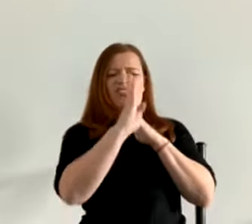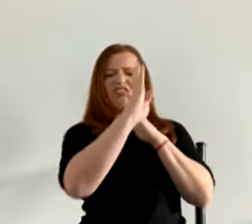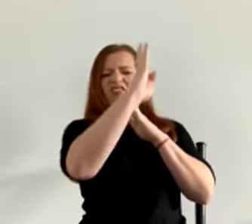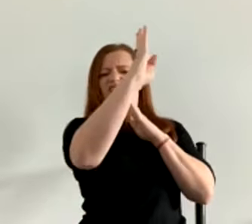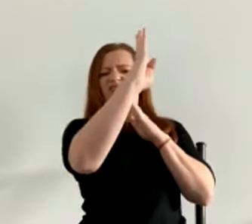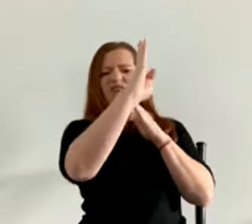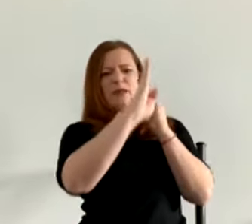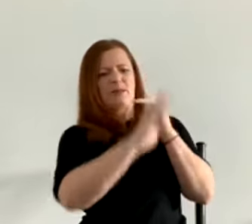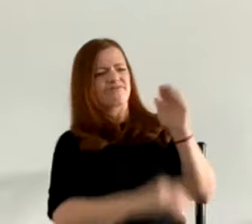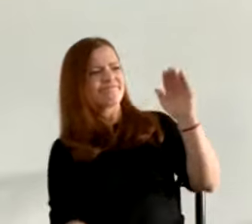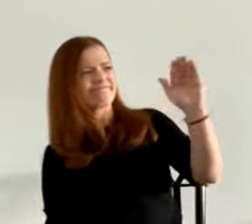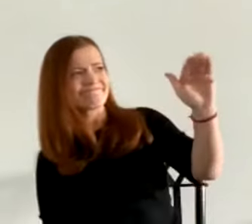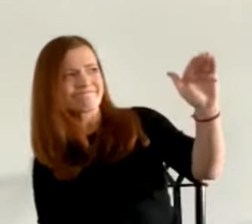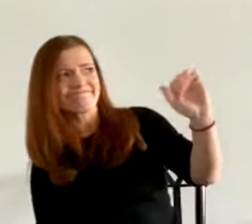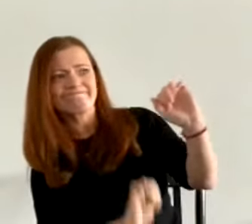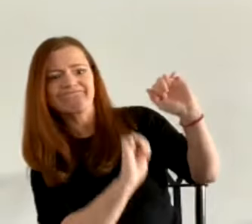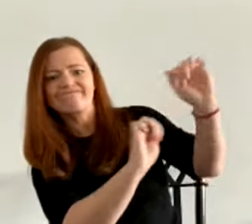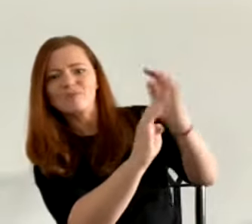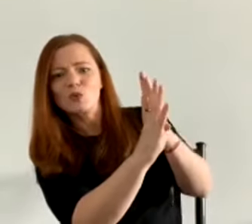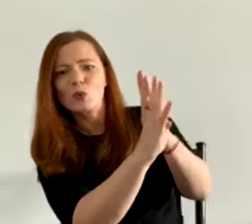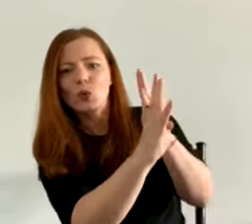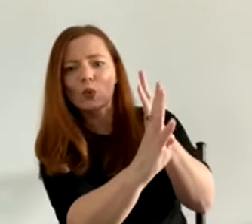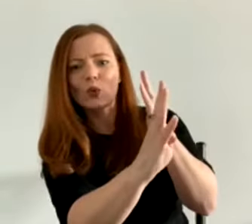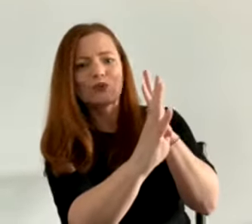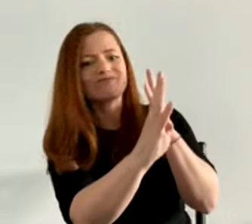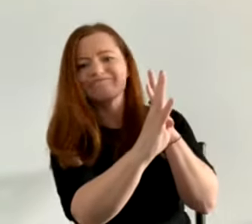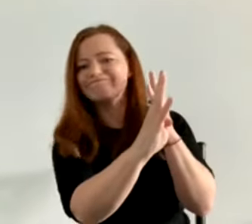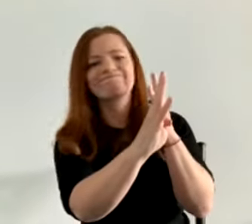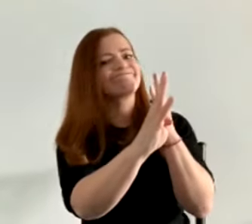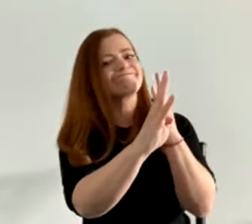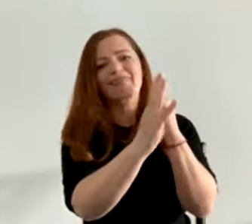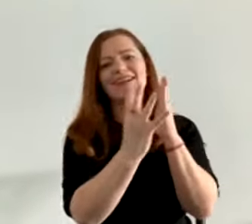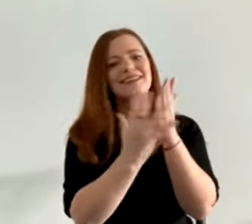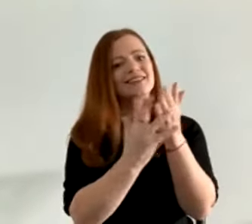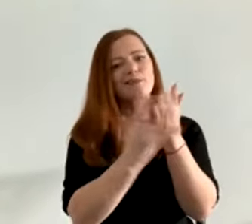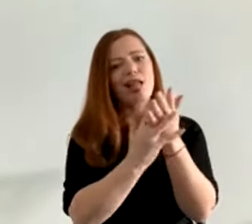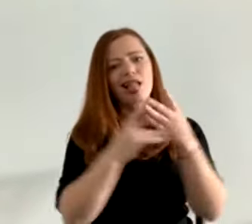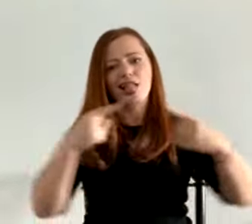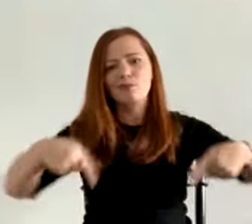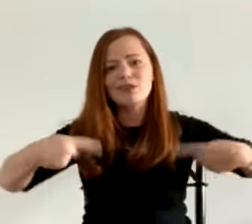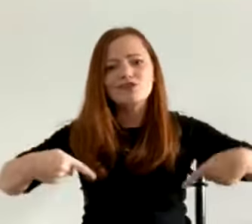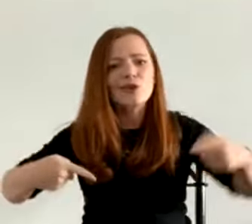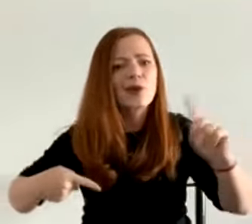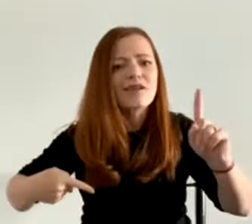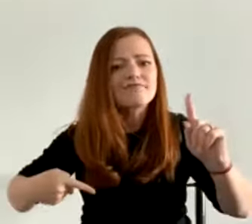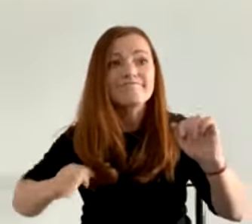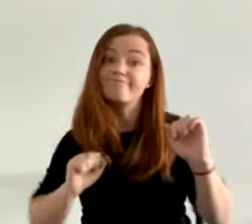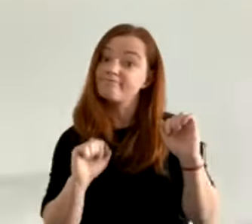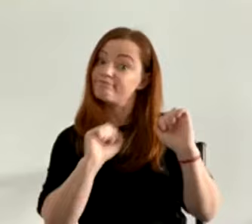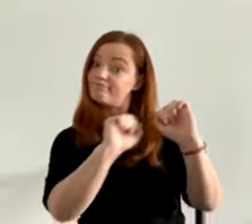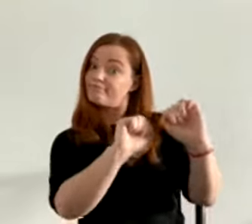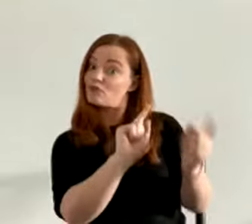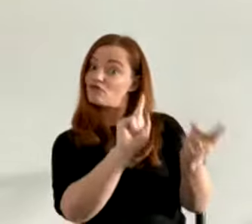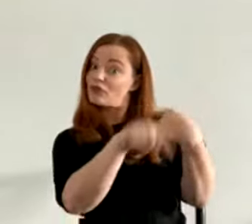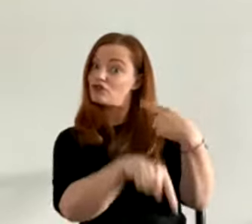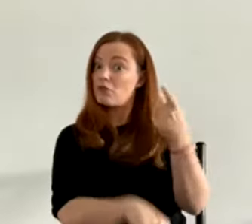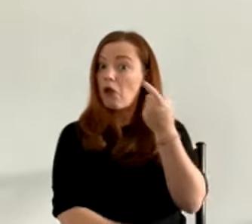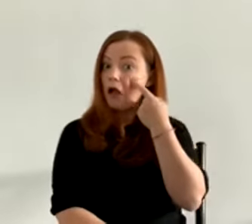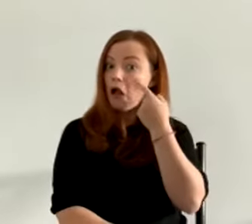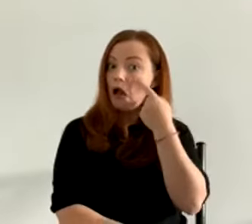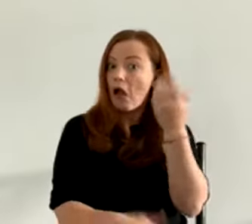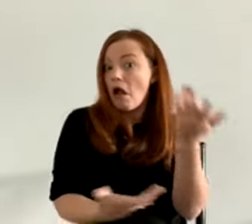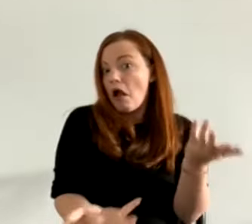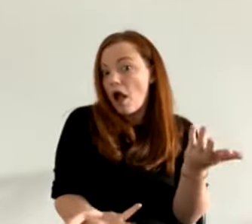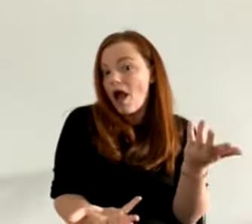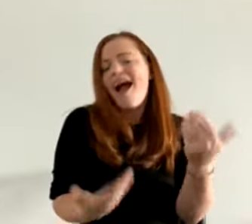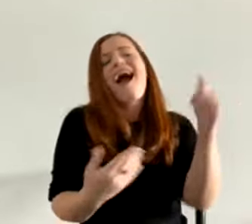queue isn't wheelchair accessible? And just see what their reaction is. I know there's a lot going on at the moment, but maybe